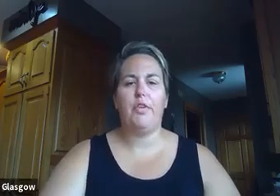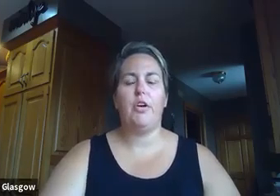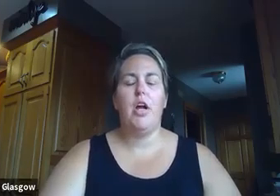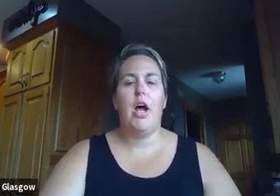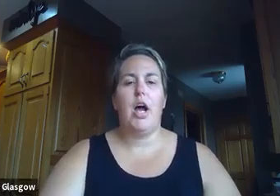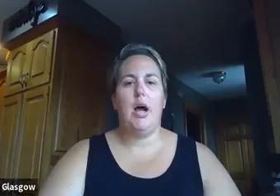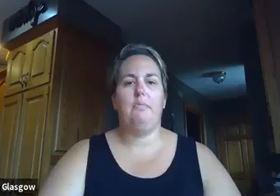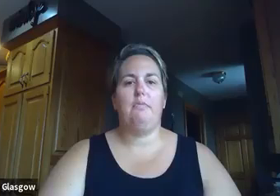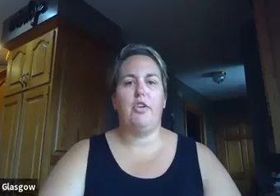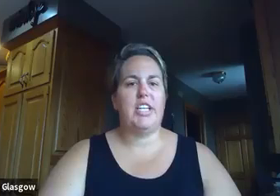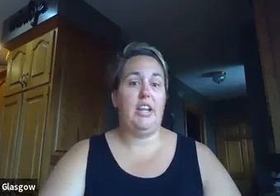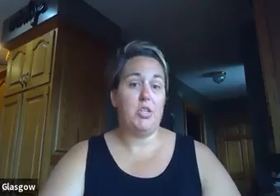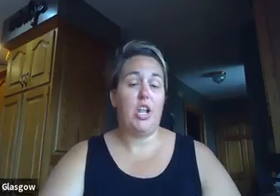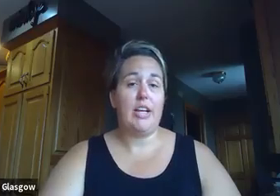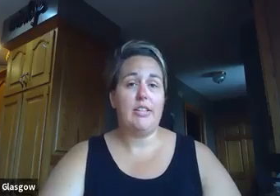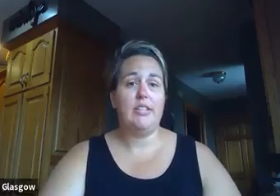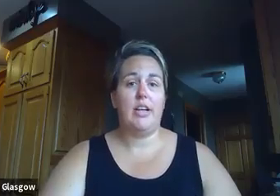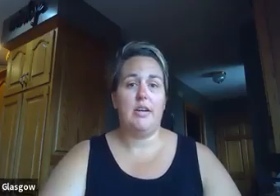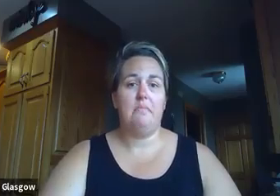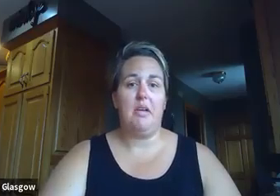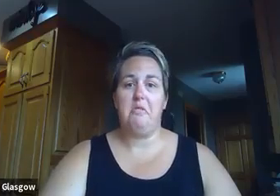offer free sign language classes, and we would